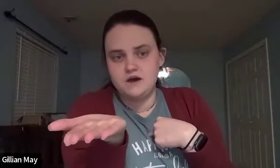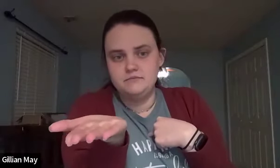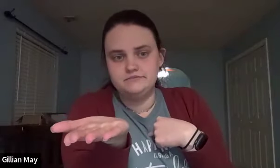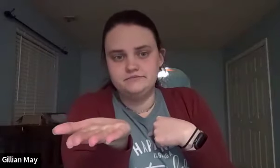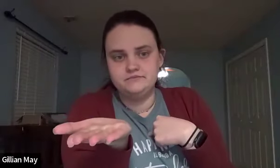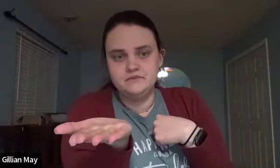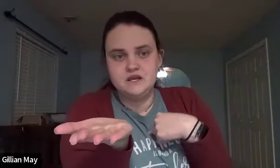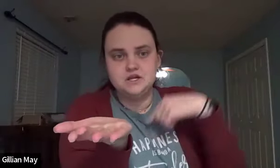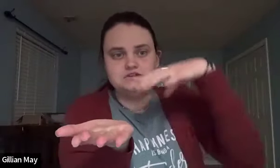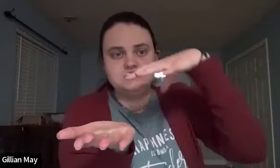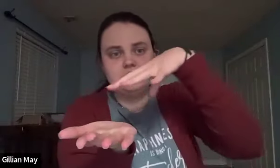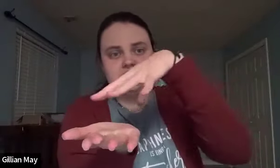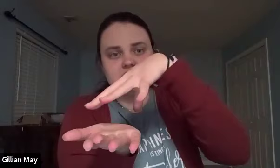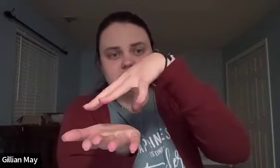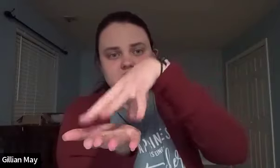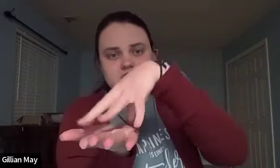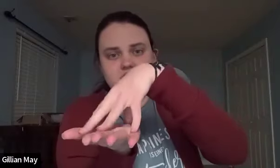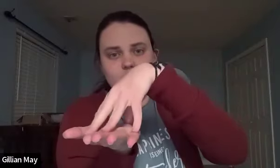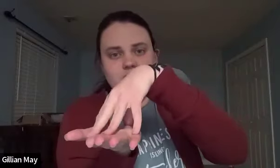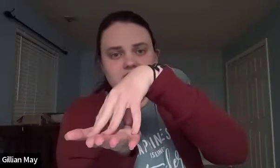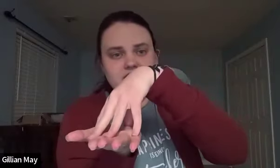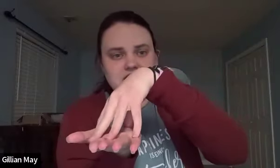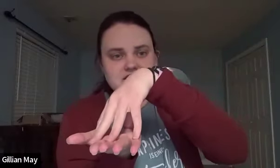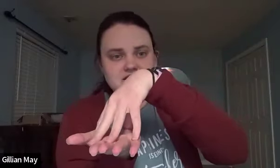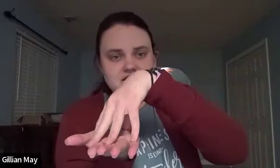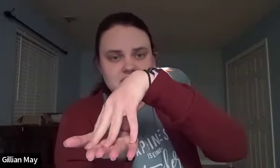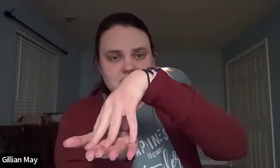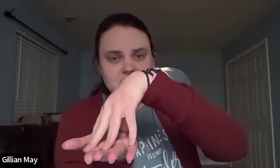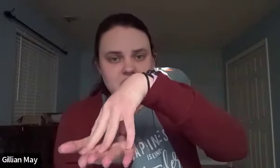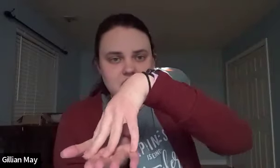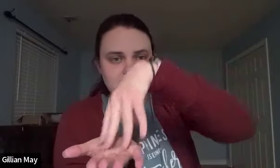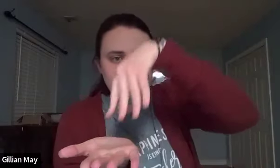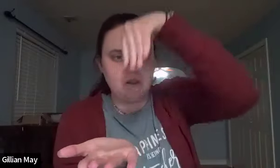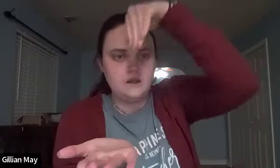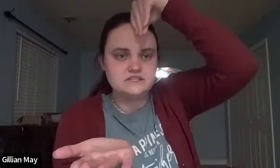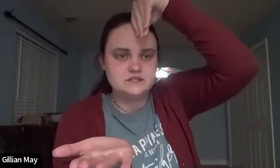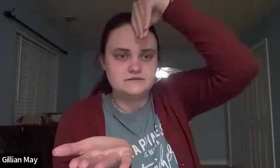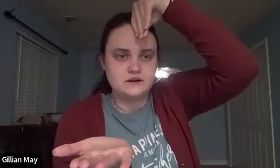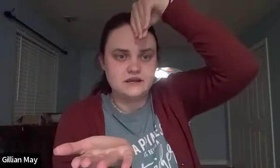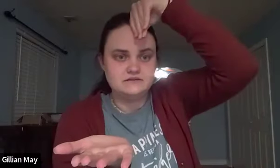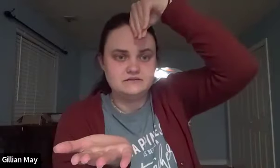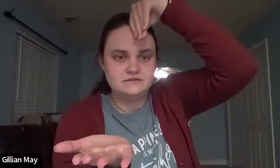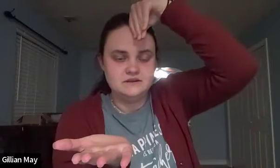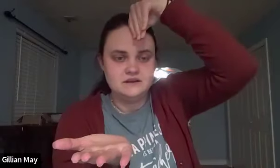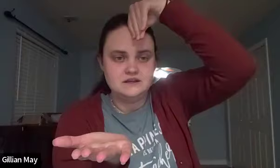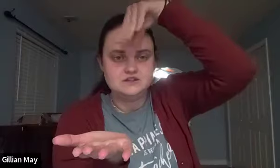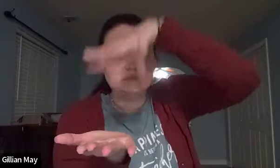up. Your dominant is going to start kind of open like this, and you're going to close it to your forehead. It's almost like